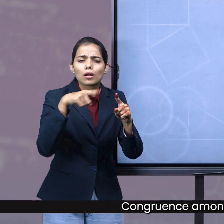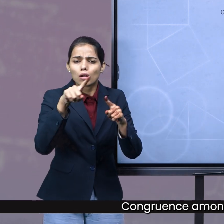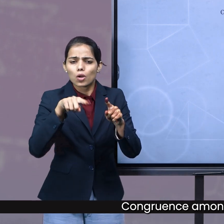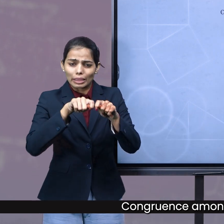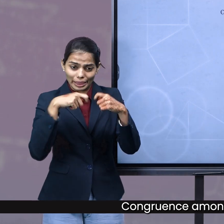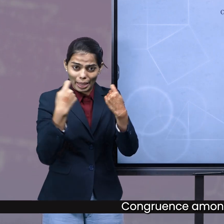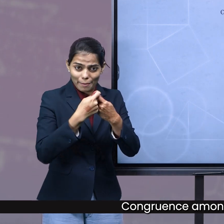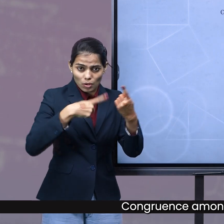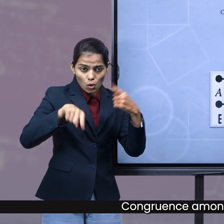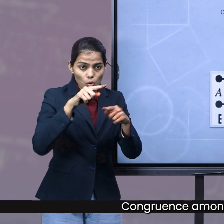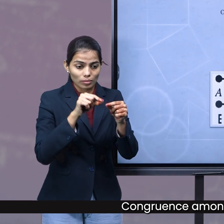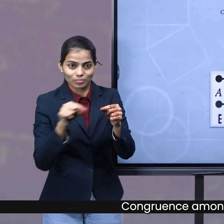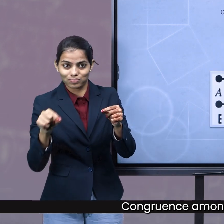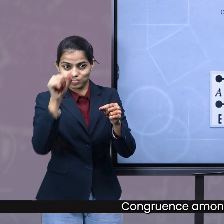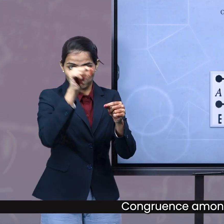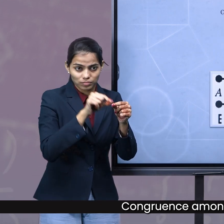Congruence among line segments.